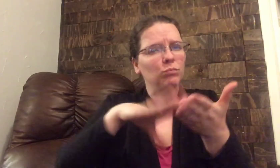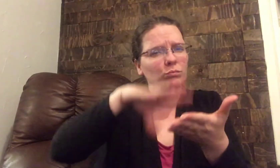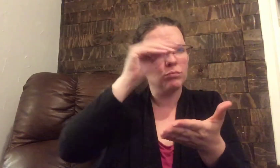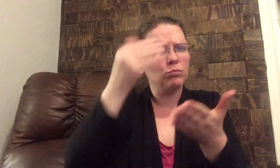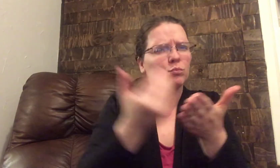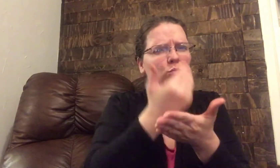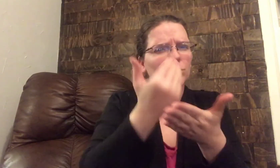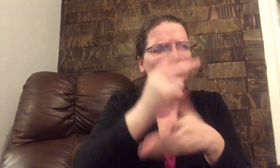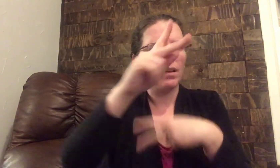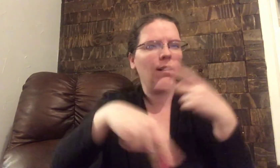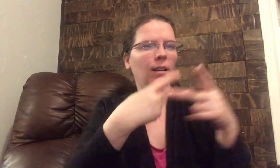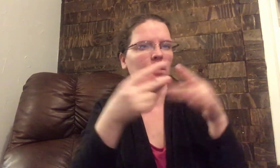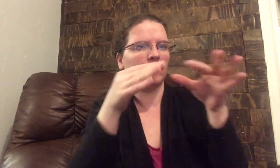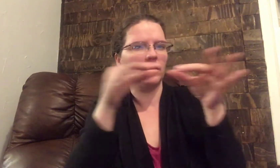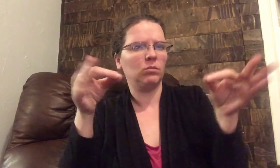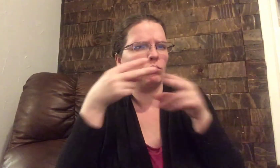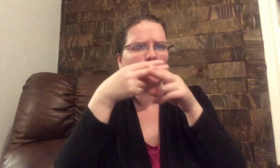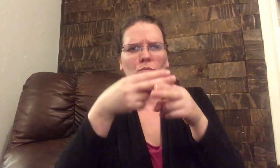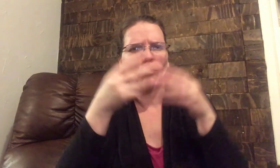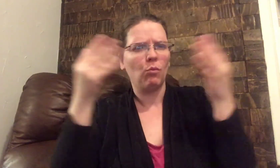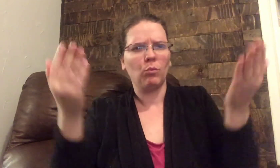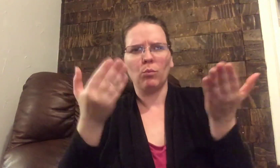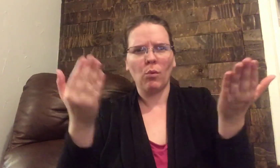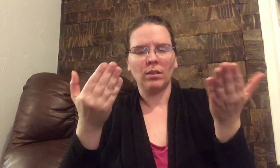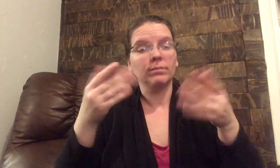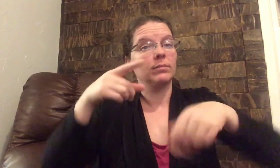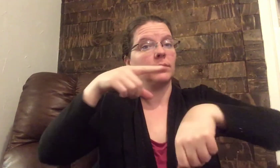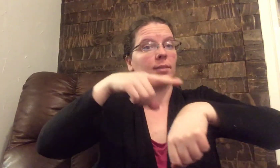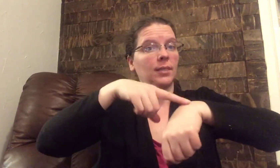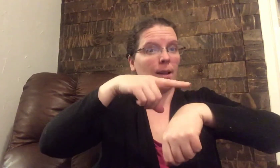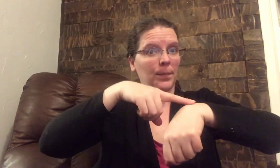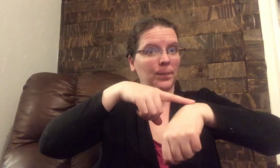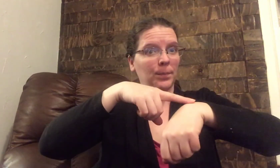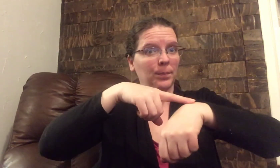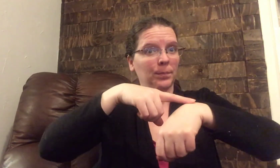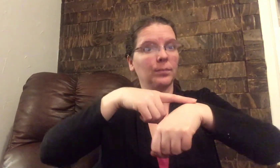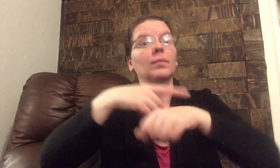And now we're going to learn a new kind of sentence called time,